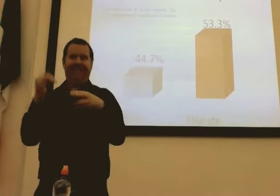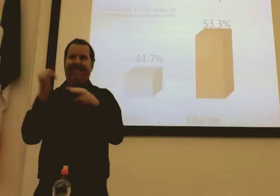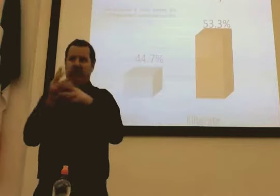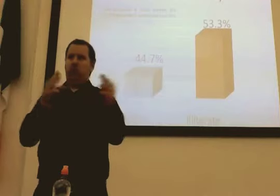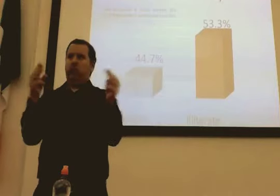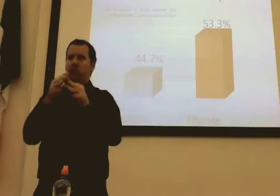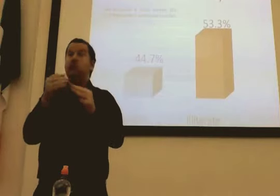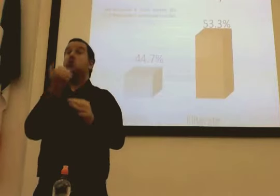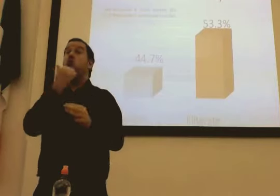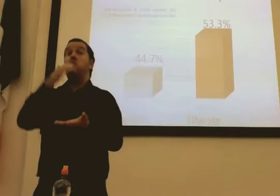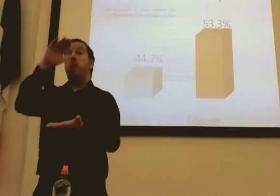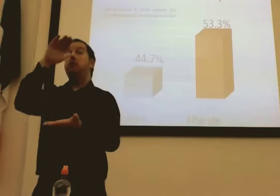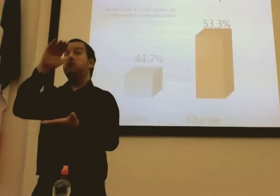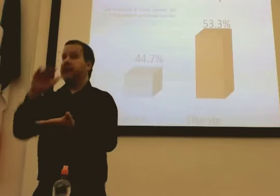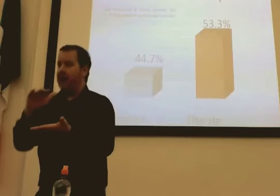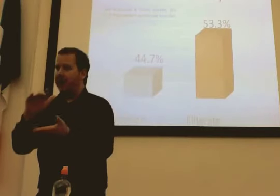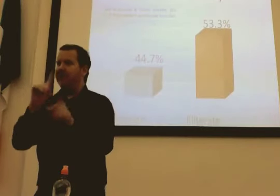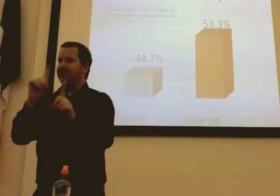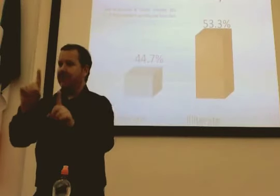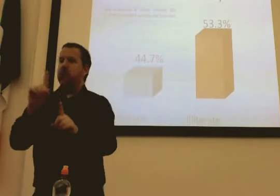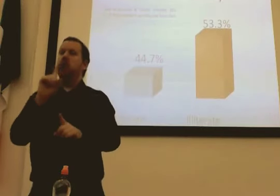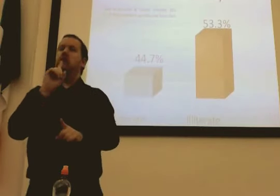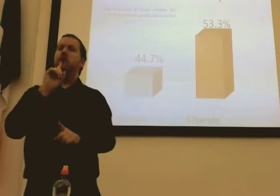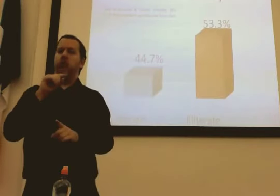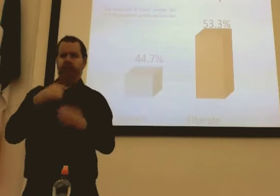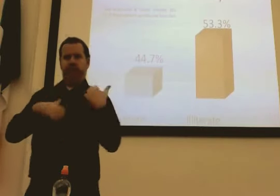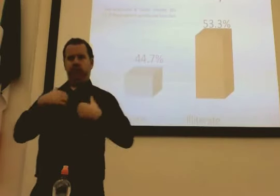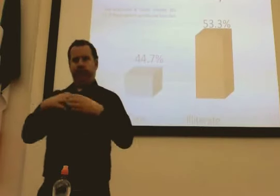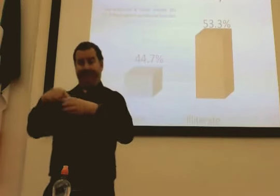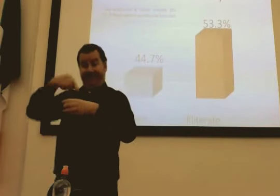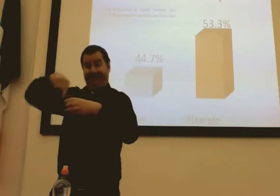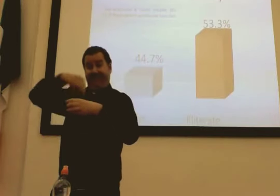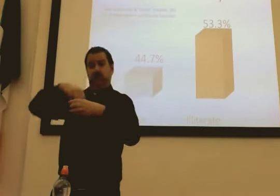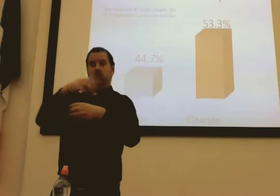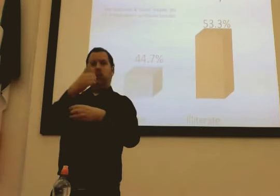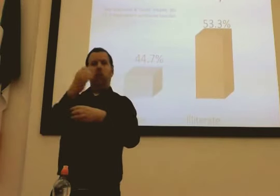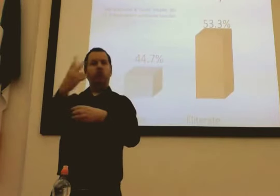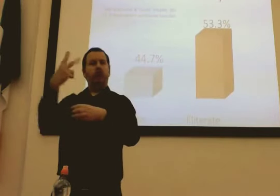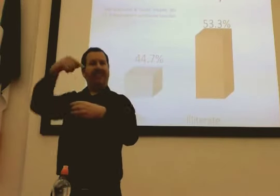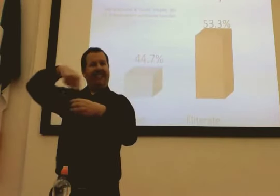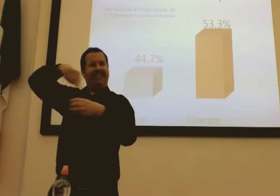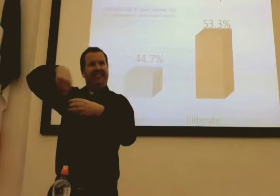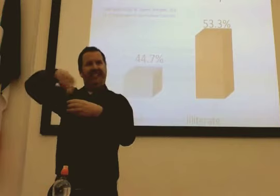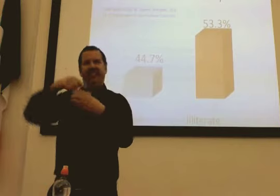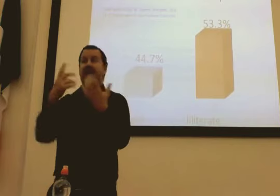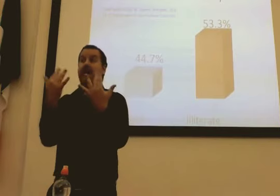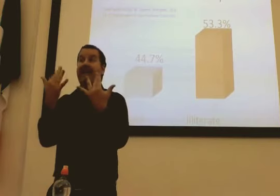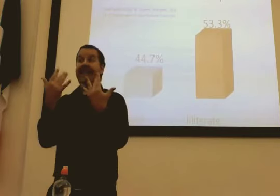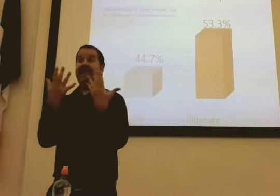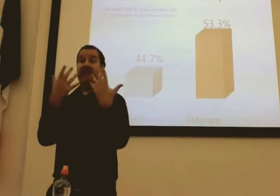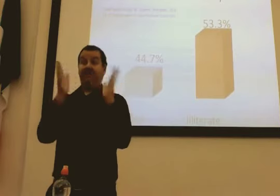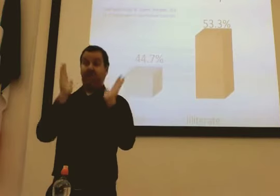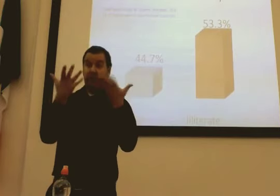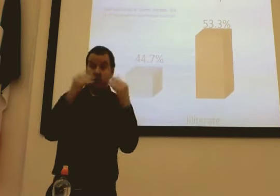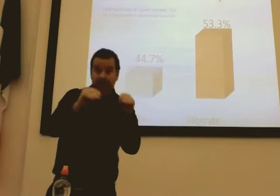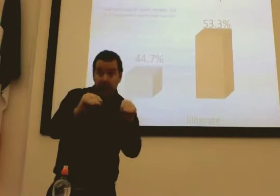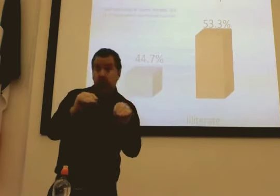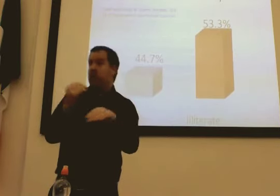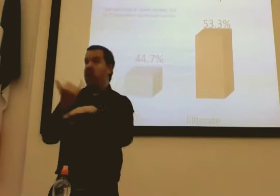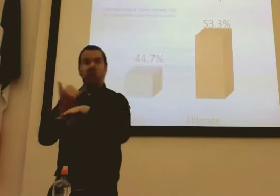people in workhouses at that time. So the number had decreased, yes, but interestingly enough, within that 103,